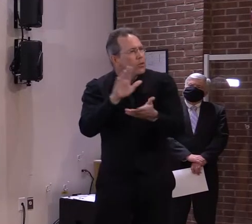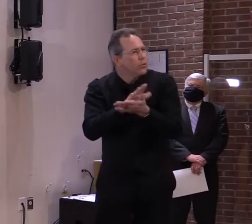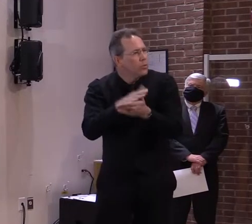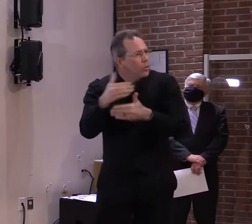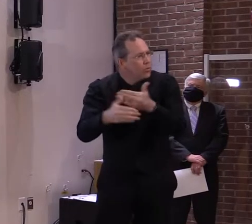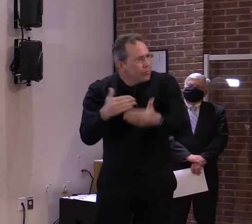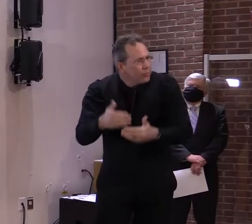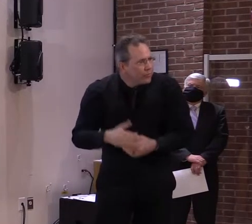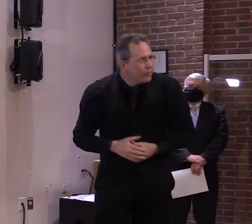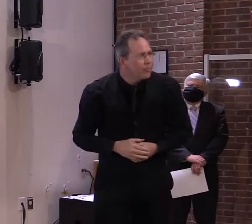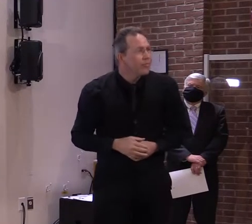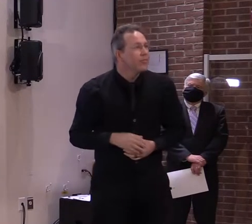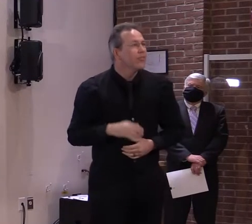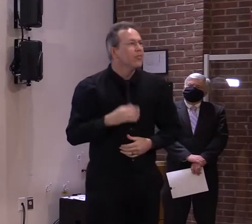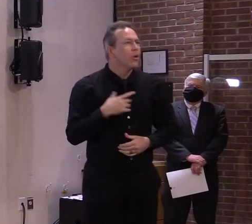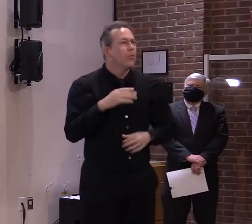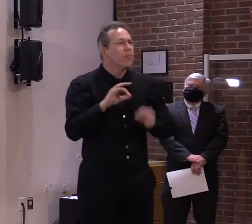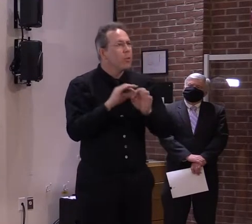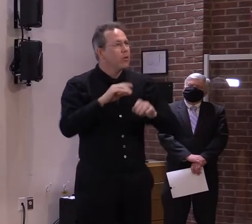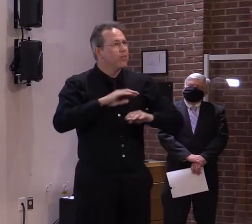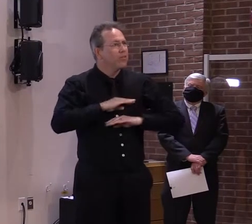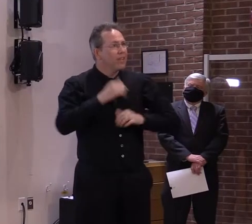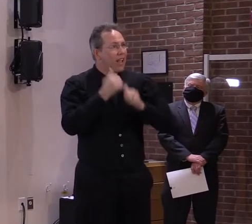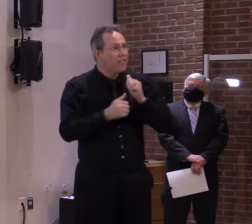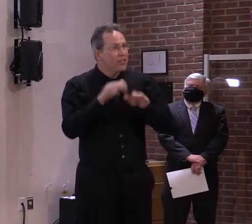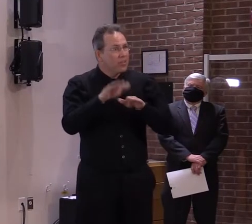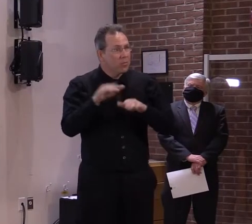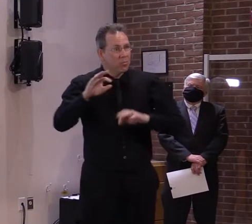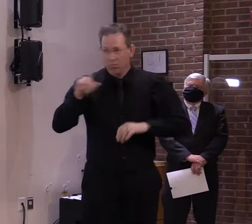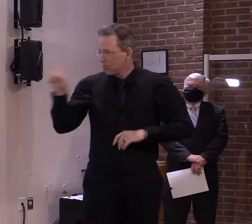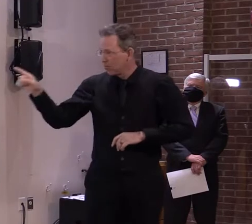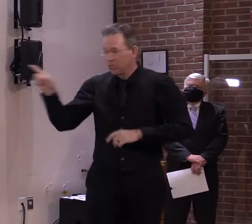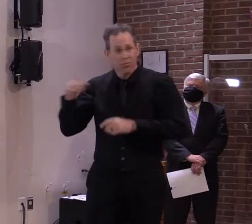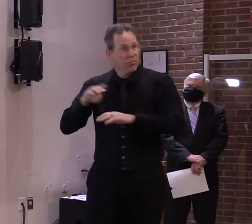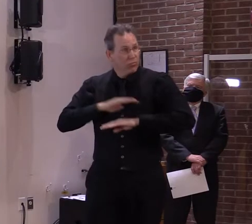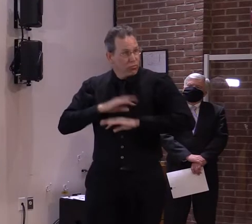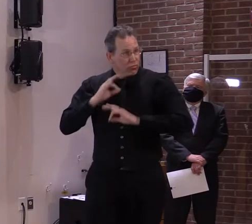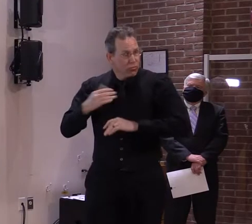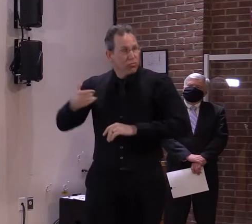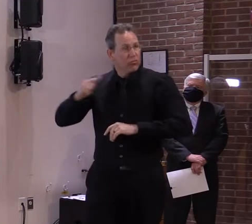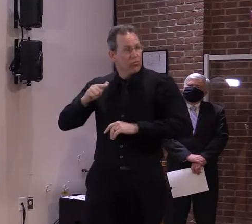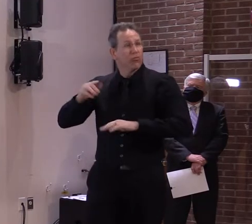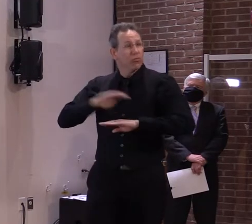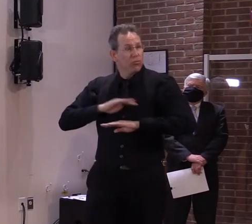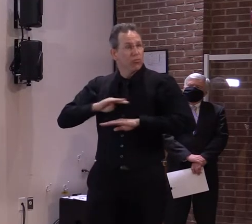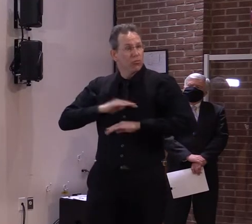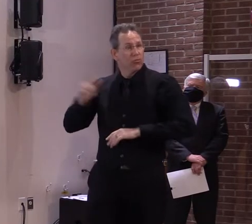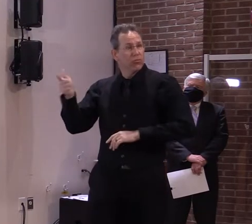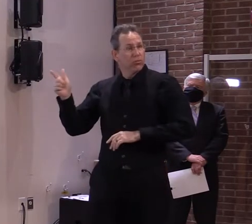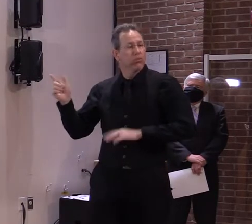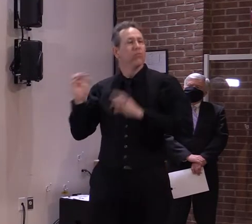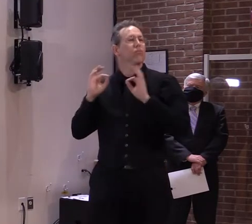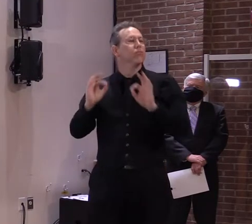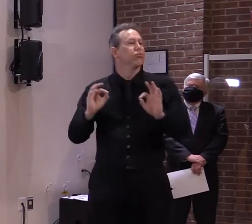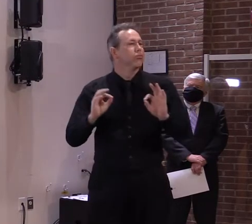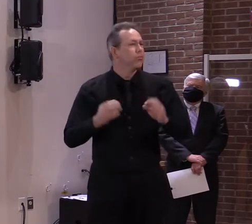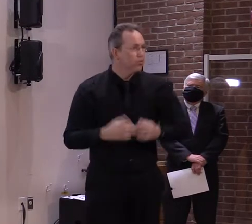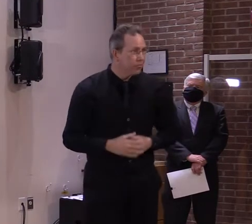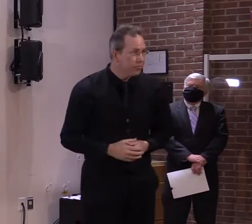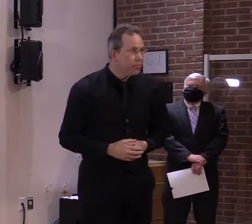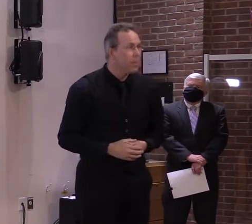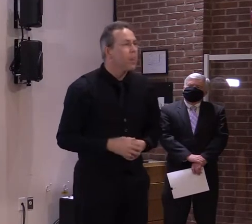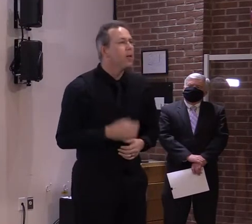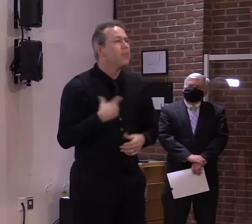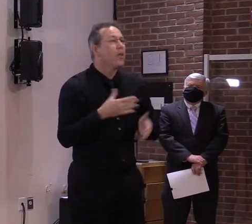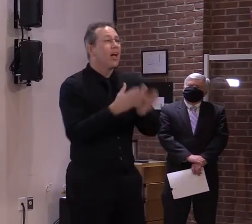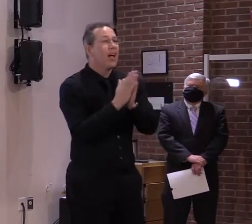these steps on the timeline. So I'm personally asking you to do your part, because we need your help as much